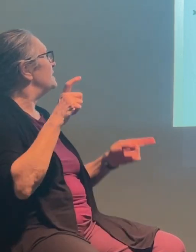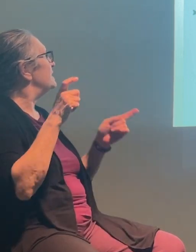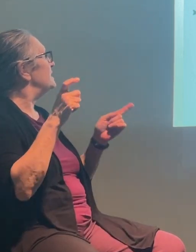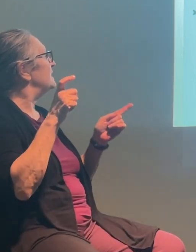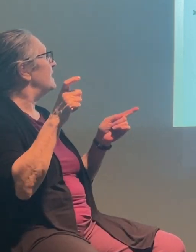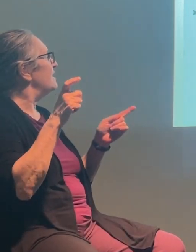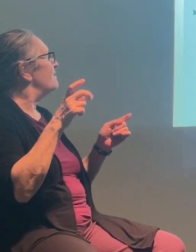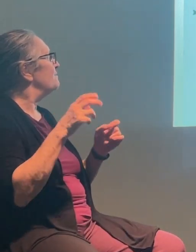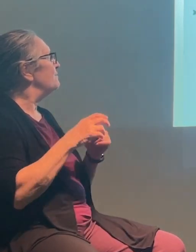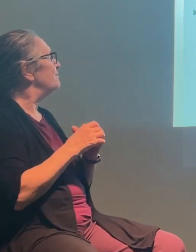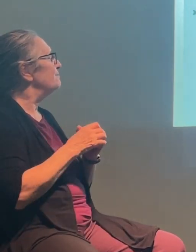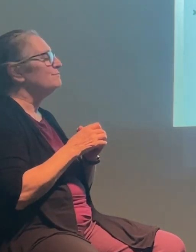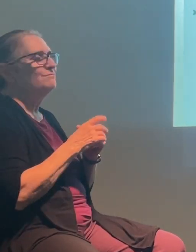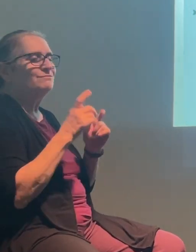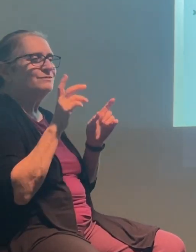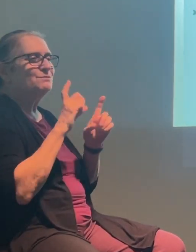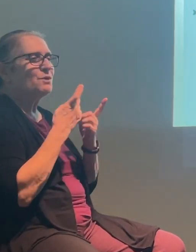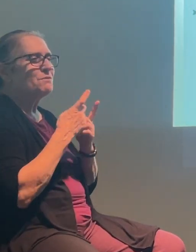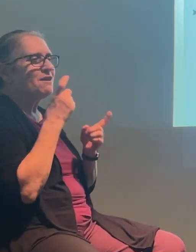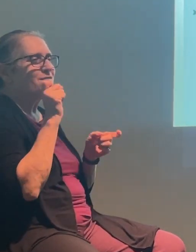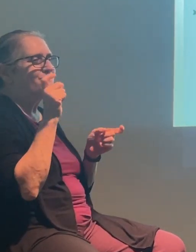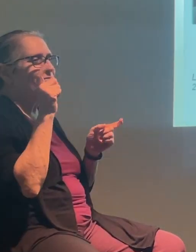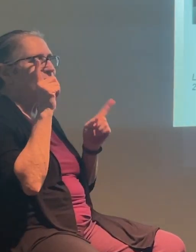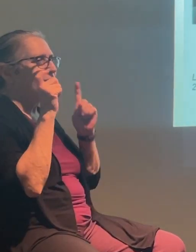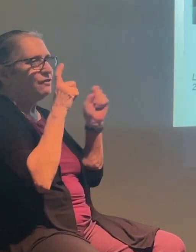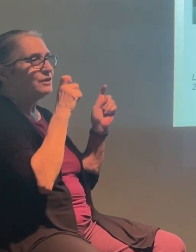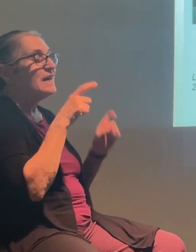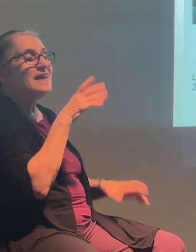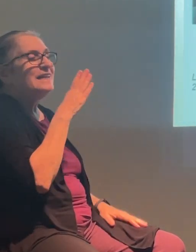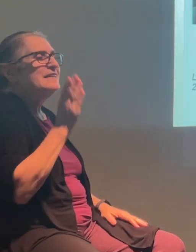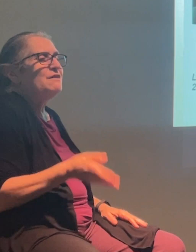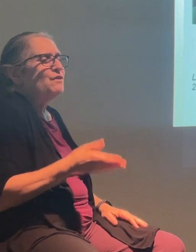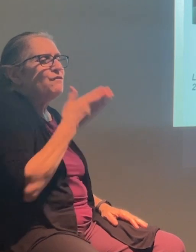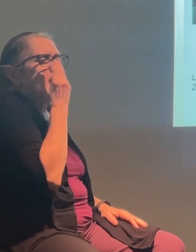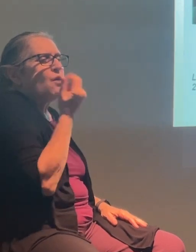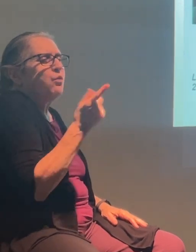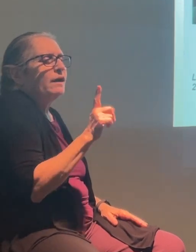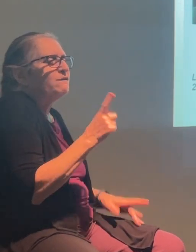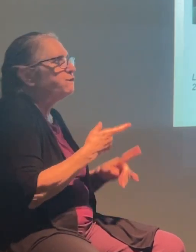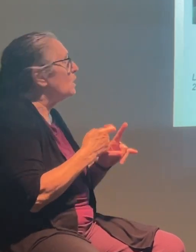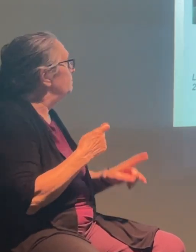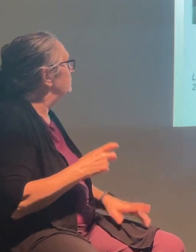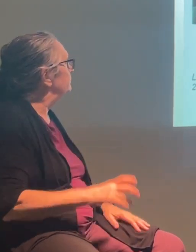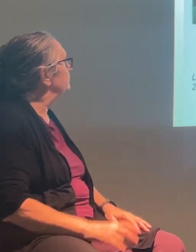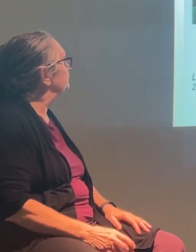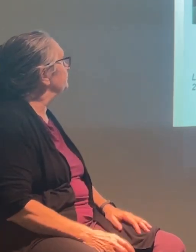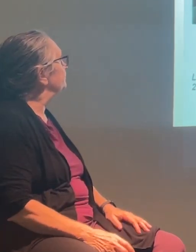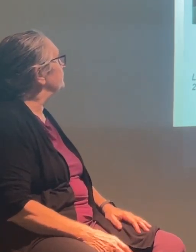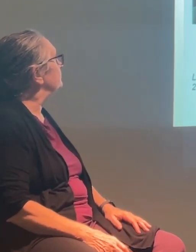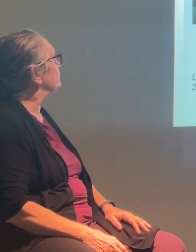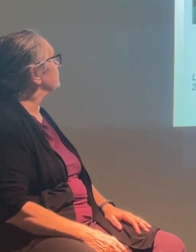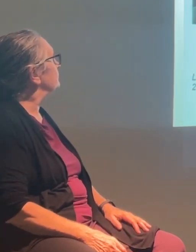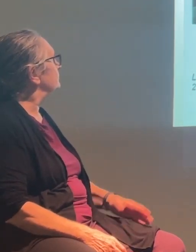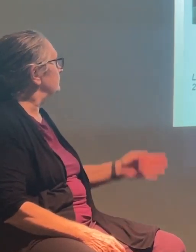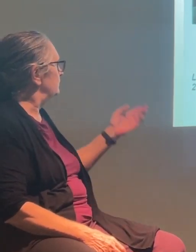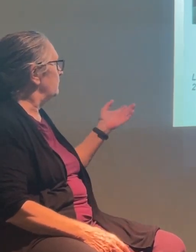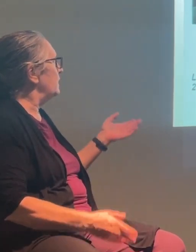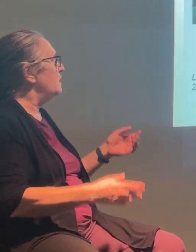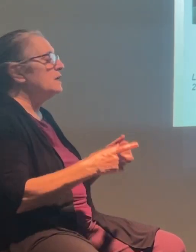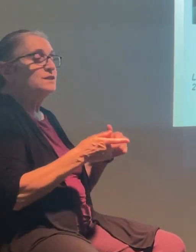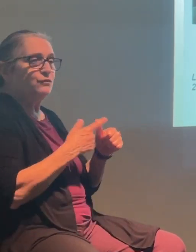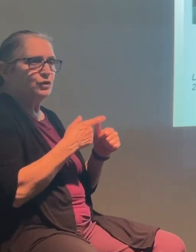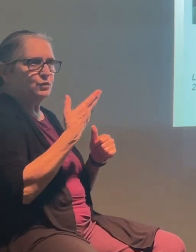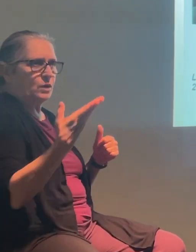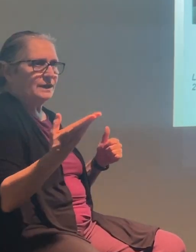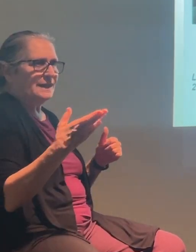what was fascinating, he did not forget where he came from. Some of the exhibits, okay, first of all, some of the first one he did